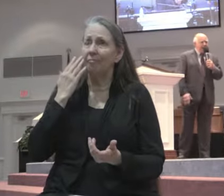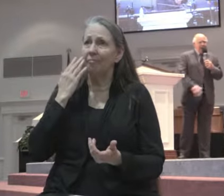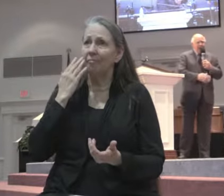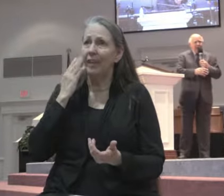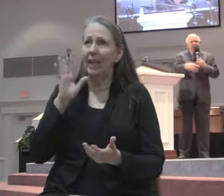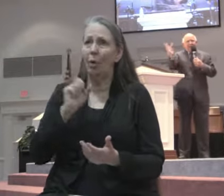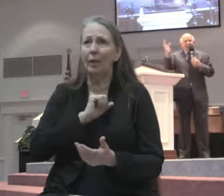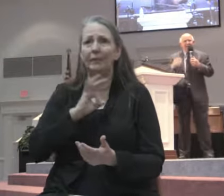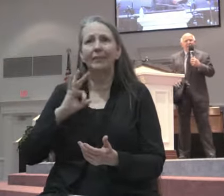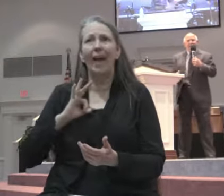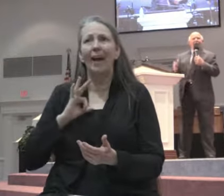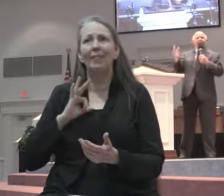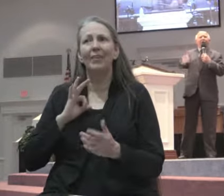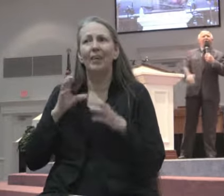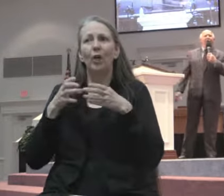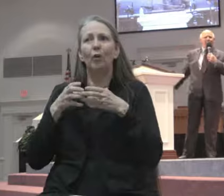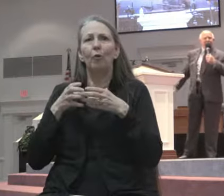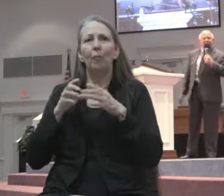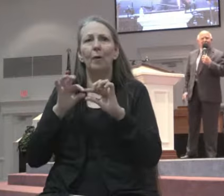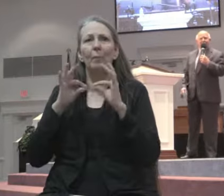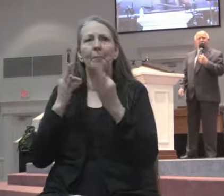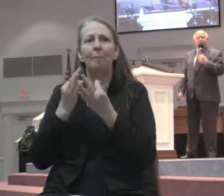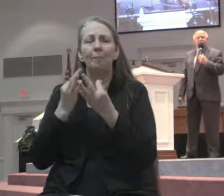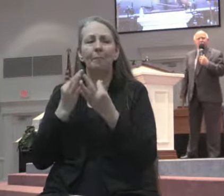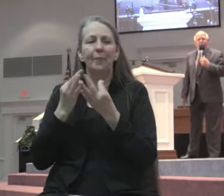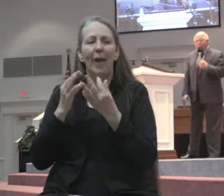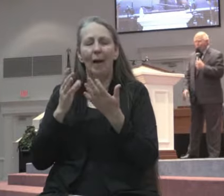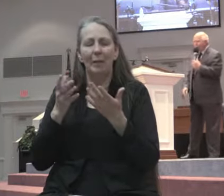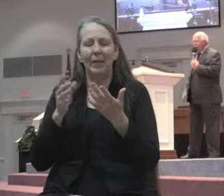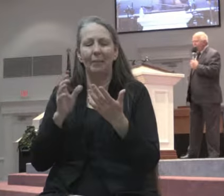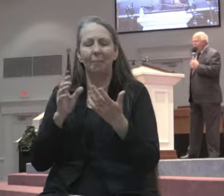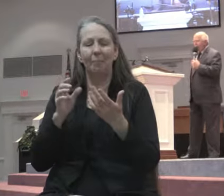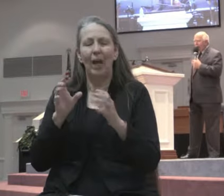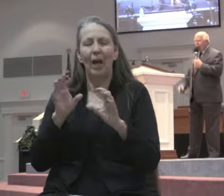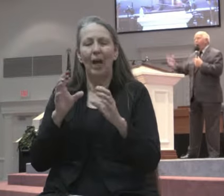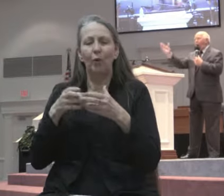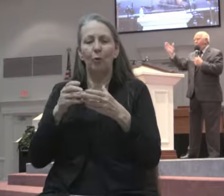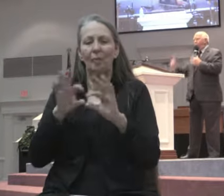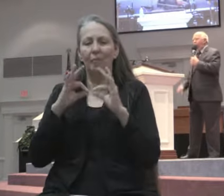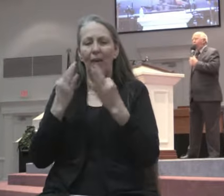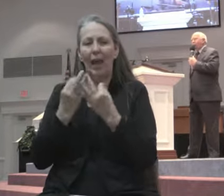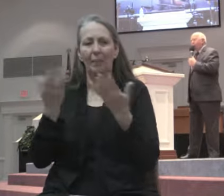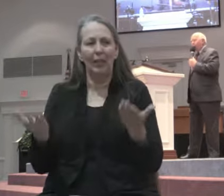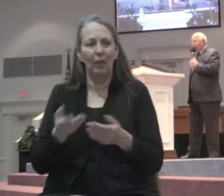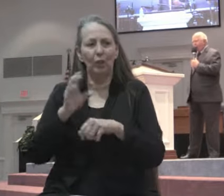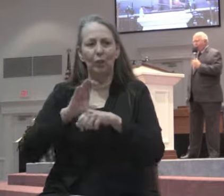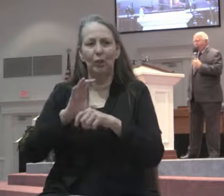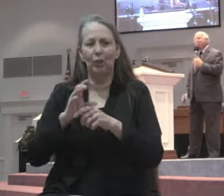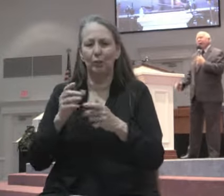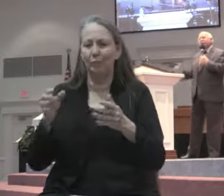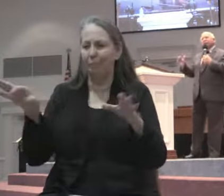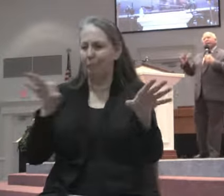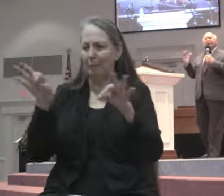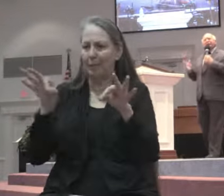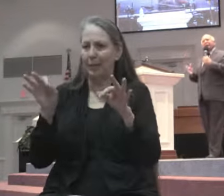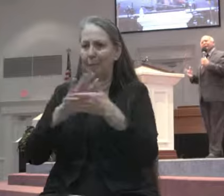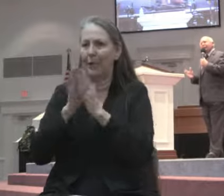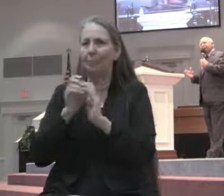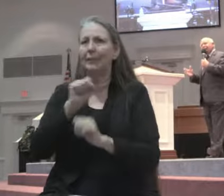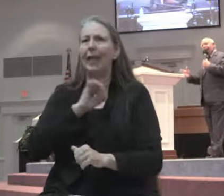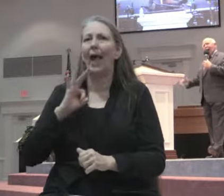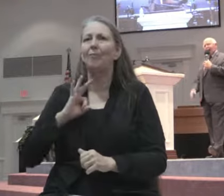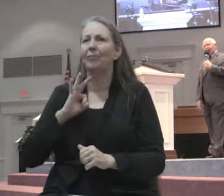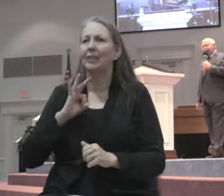was. They didn't have an office in the church to go and be alone with God or whatever. But it was a